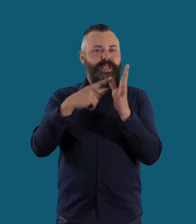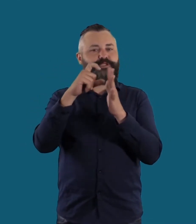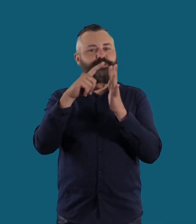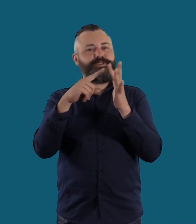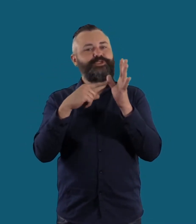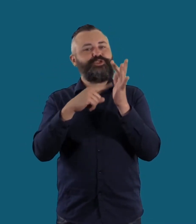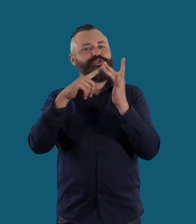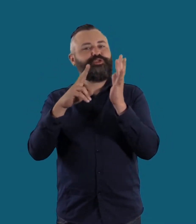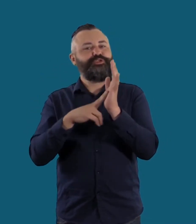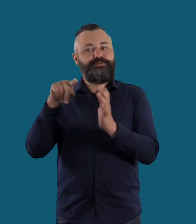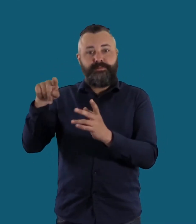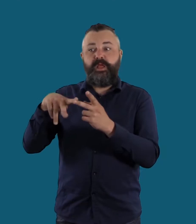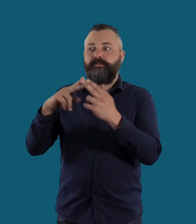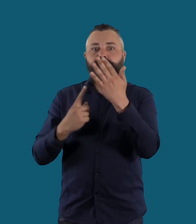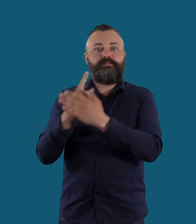and can endanger life.